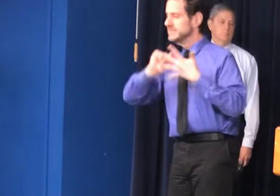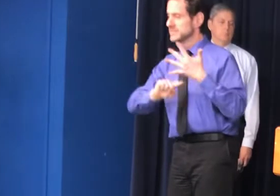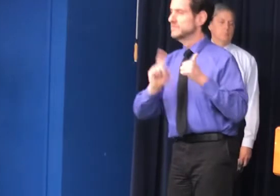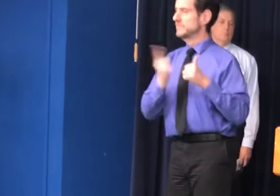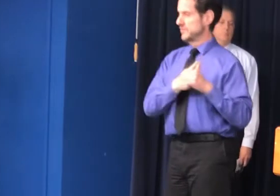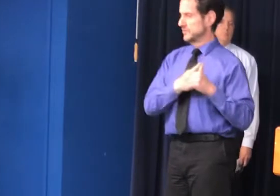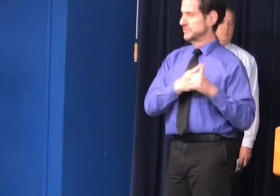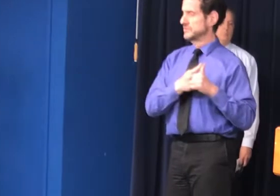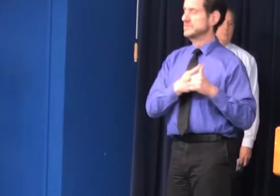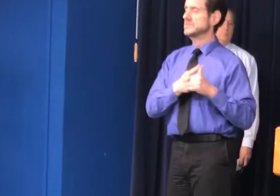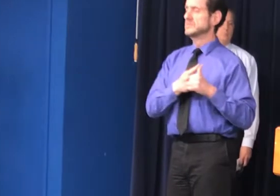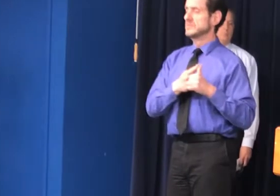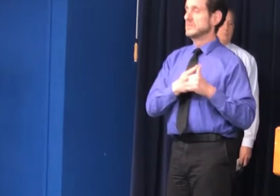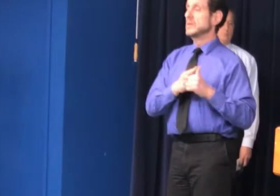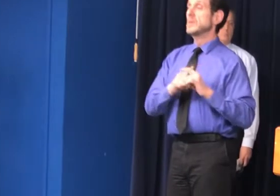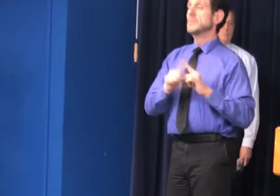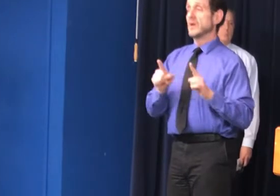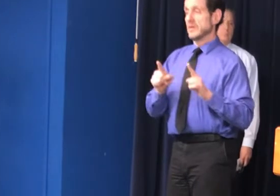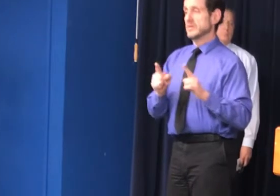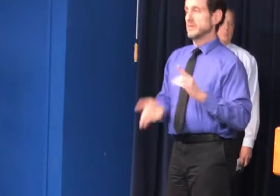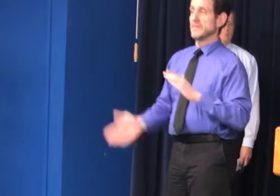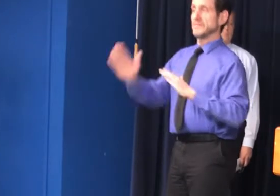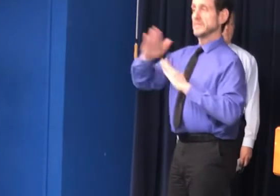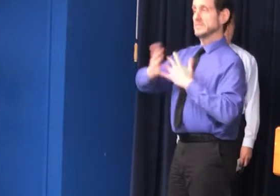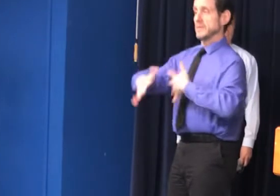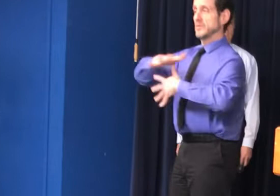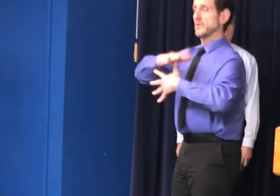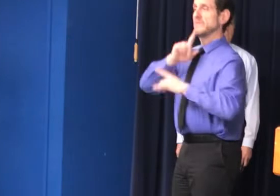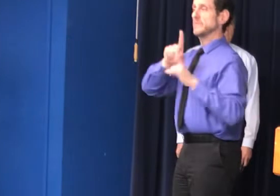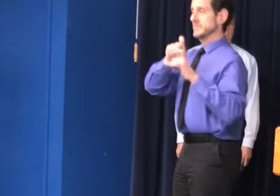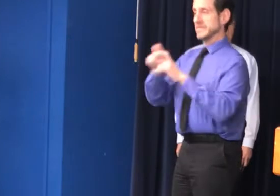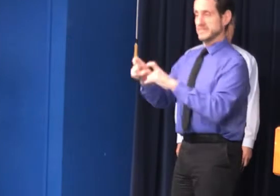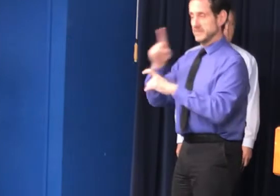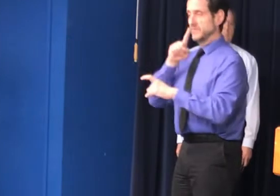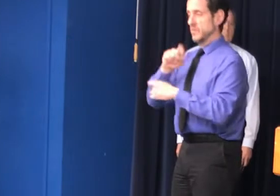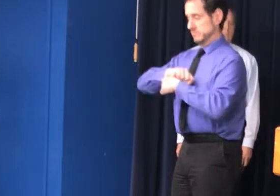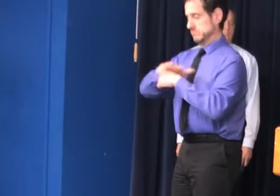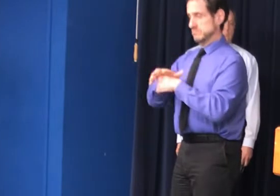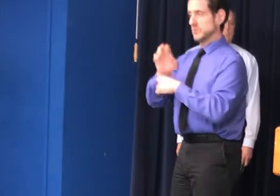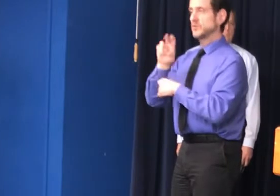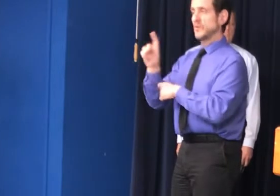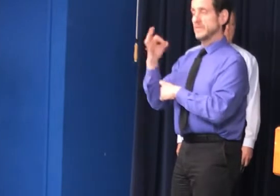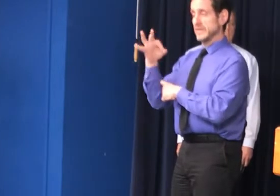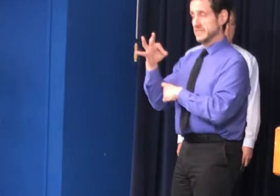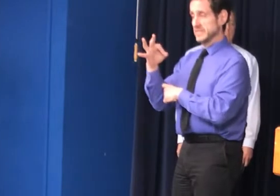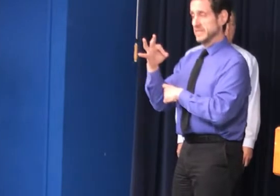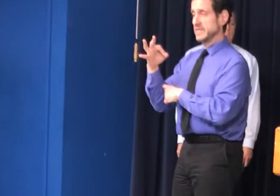other causes of respiratory illness. But the highest priority for testing of COVID-19